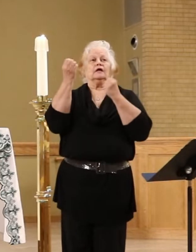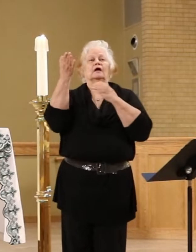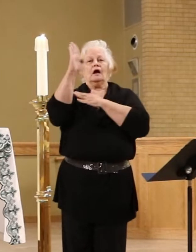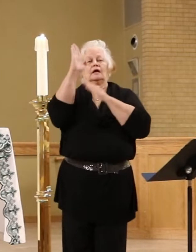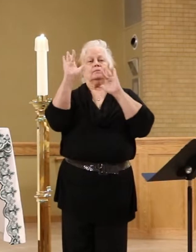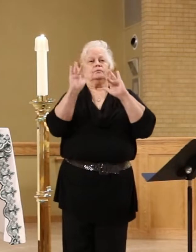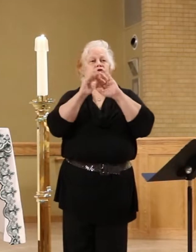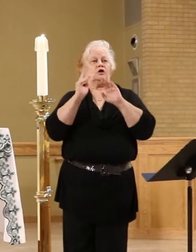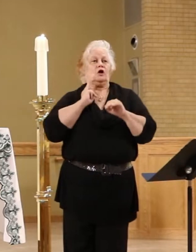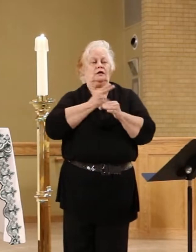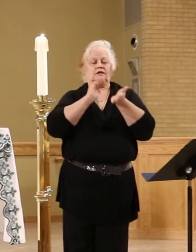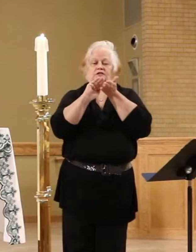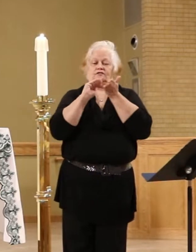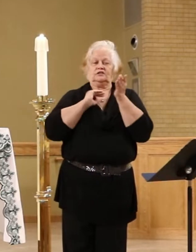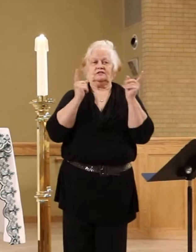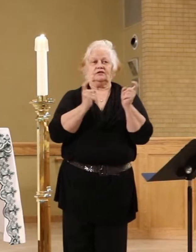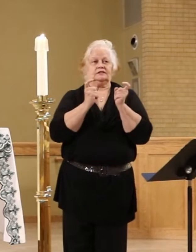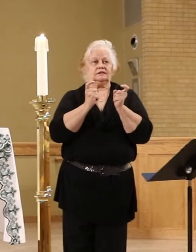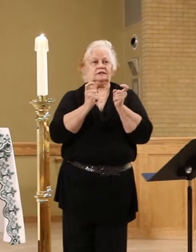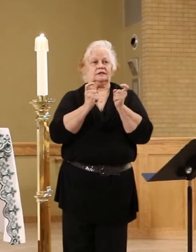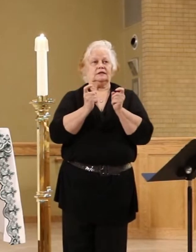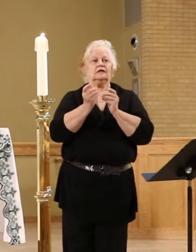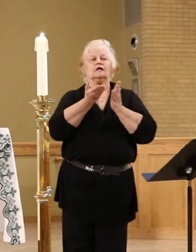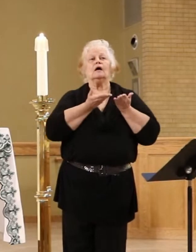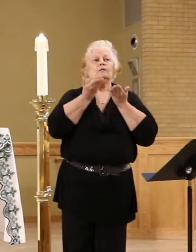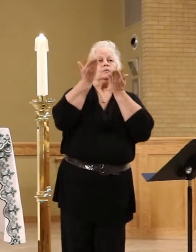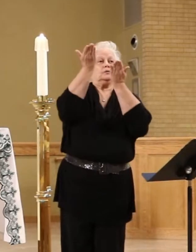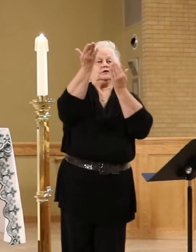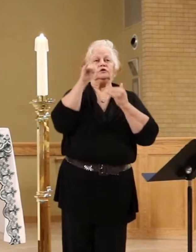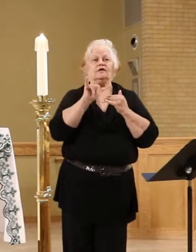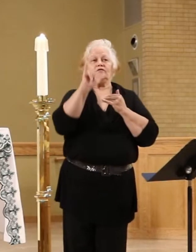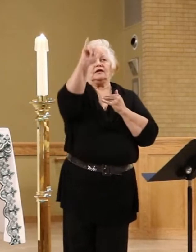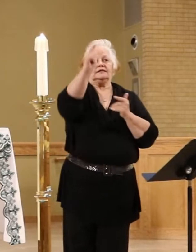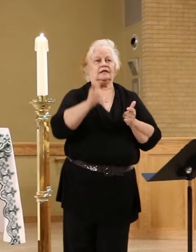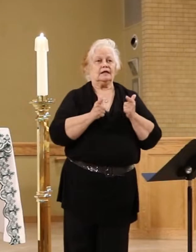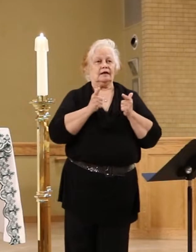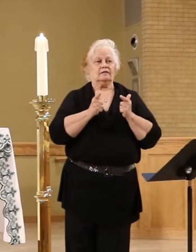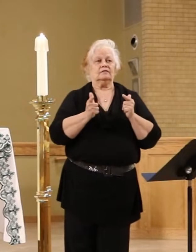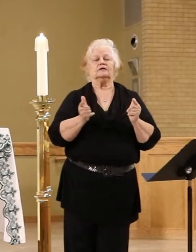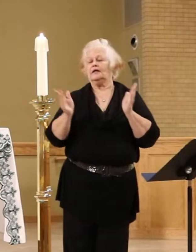mercy on us, forgive us our sins, and bring us to everlasting life.